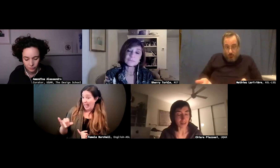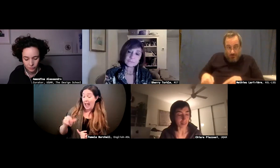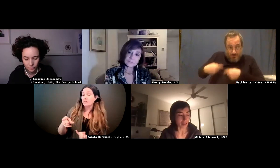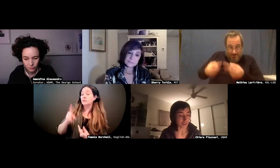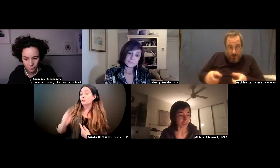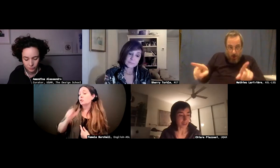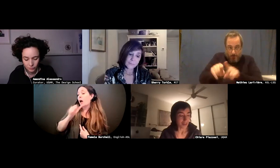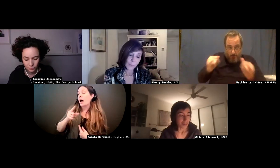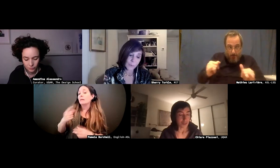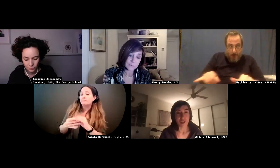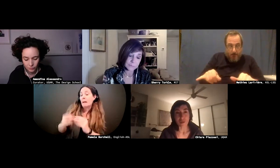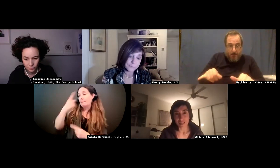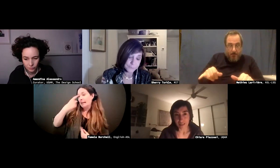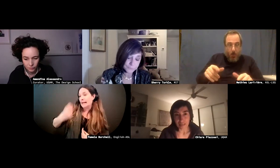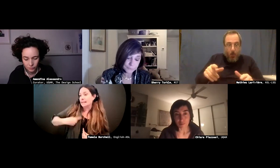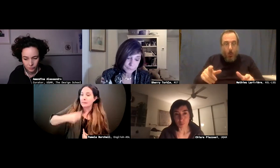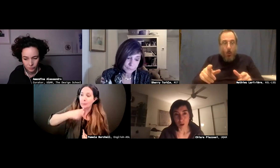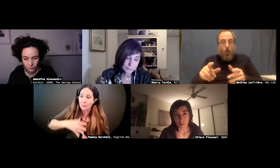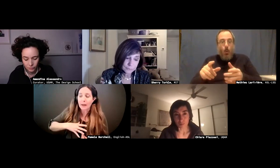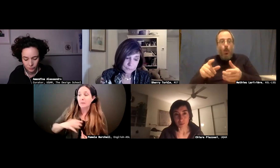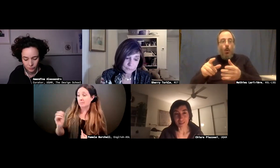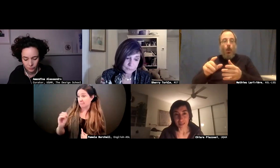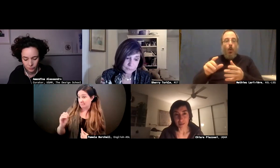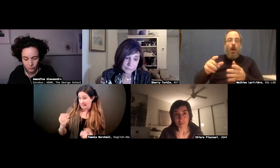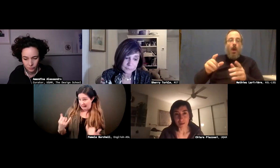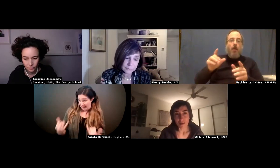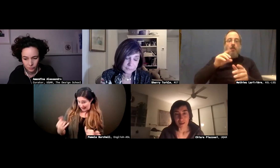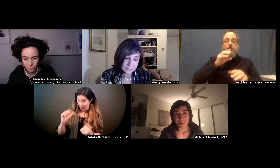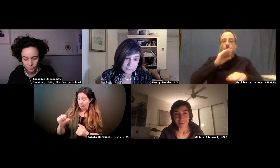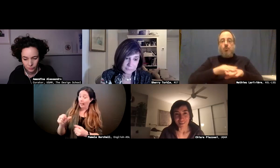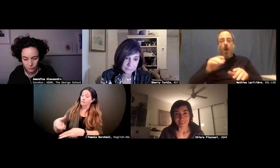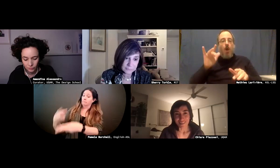think that today we can name the problem, we can name